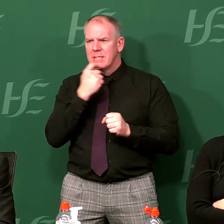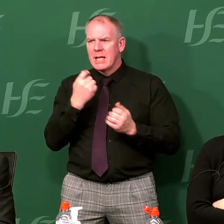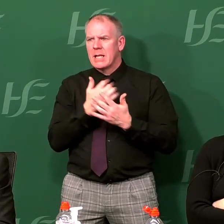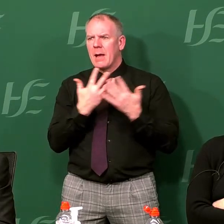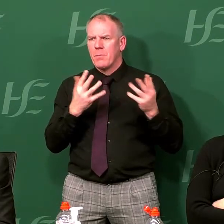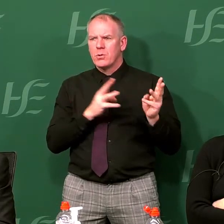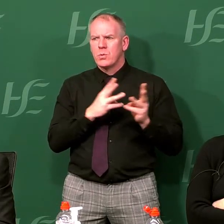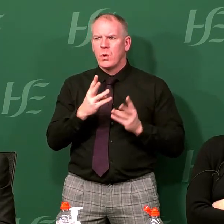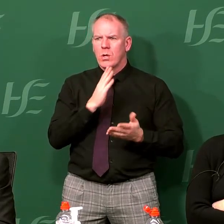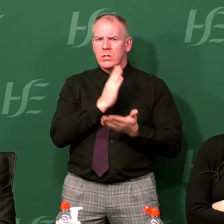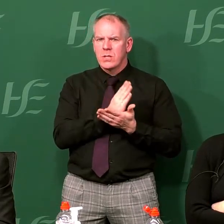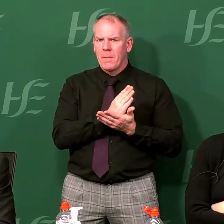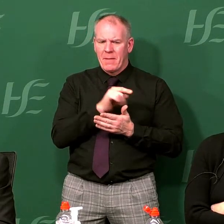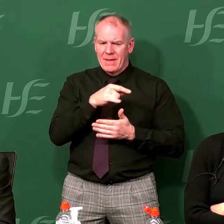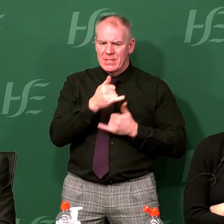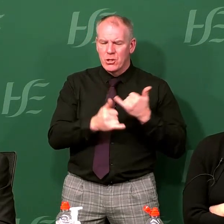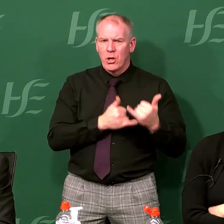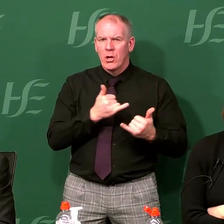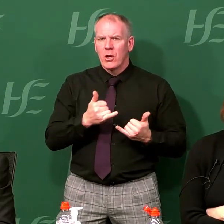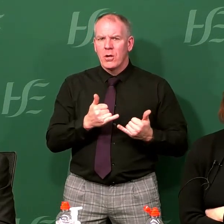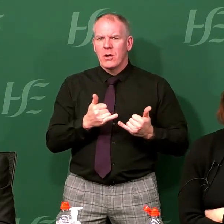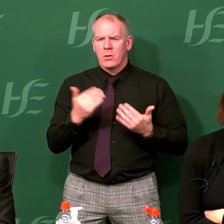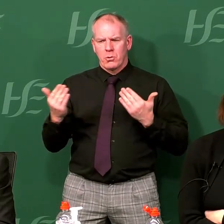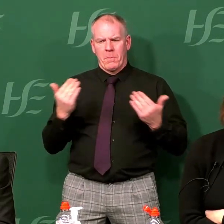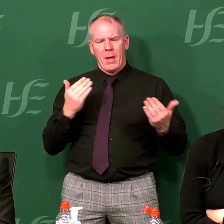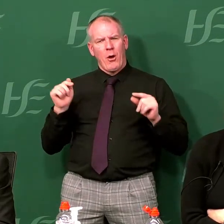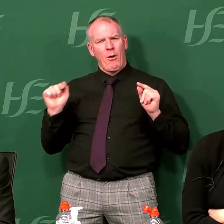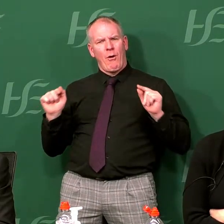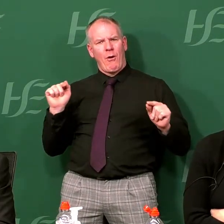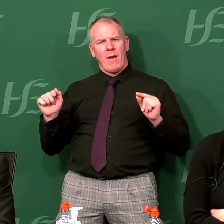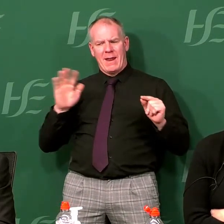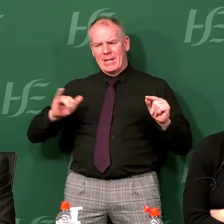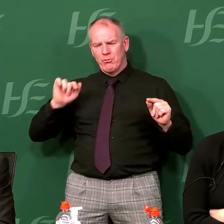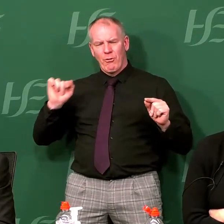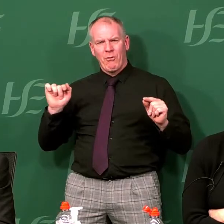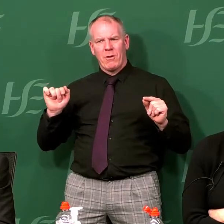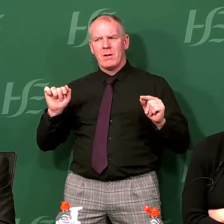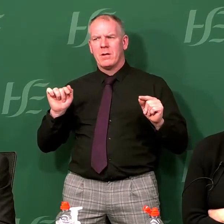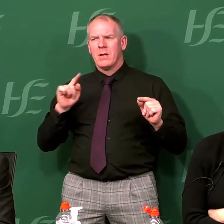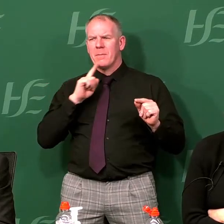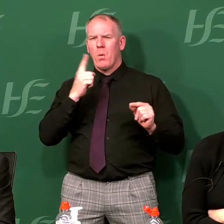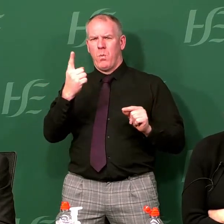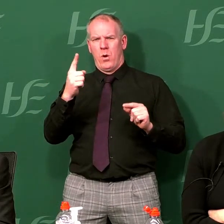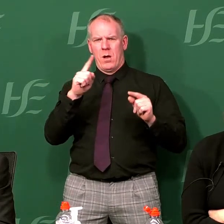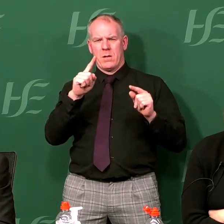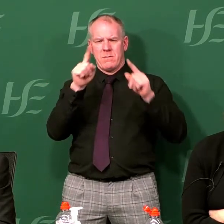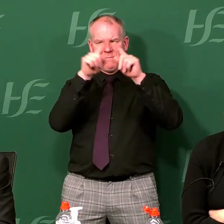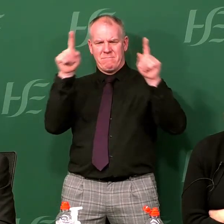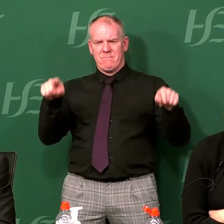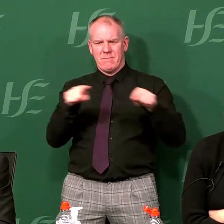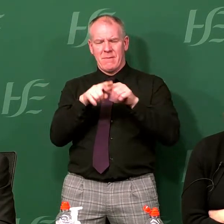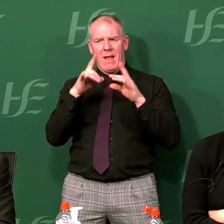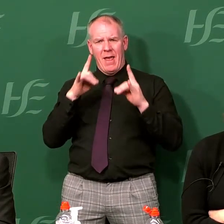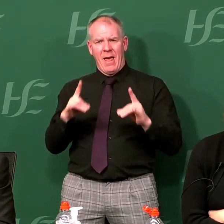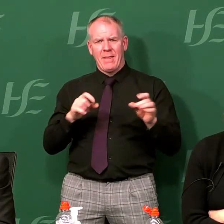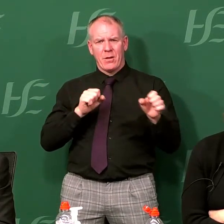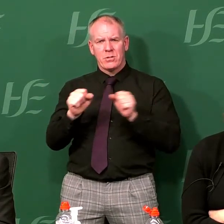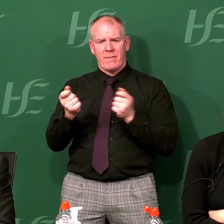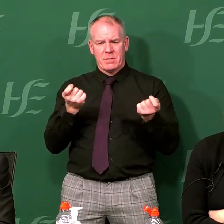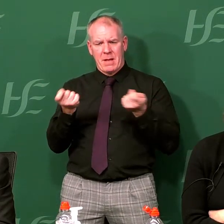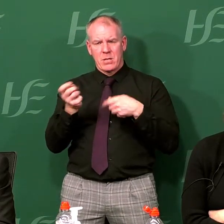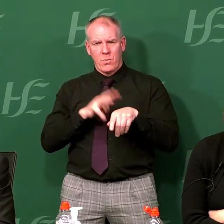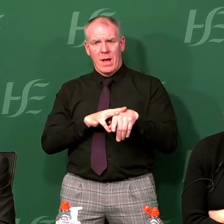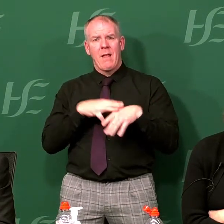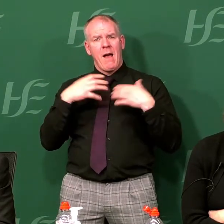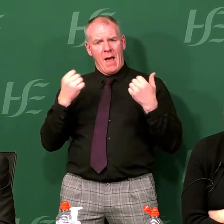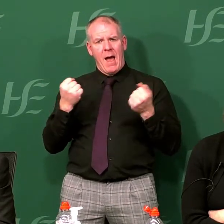that's already fallen away here, by way of comparison. But on one reading, the health service is actually managing. It's got